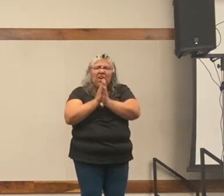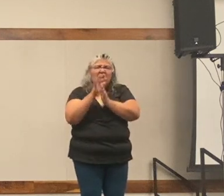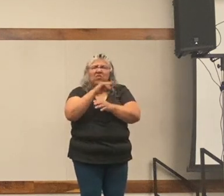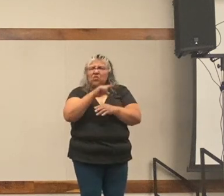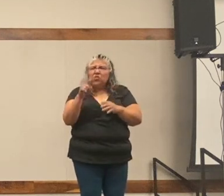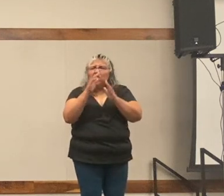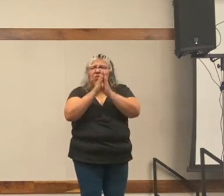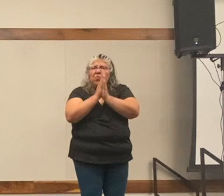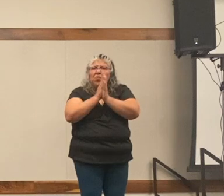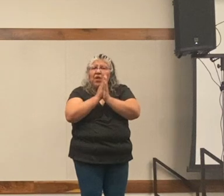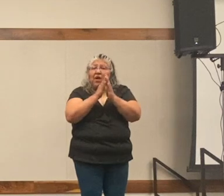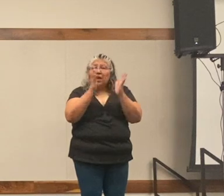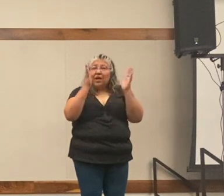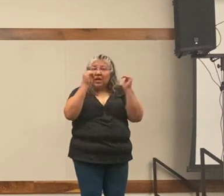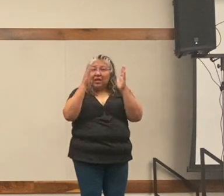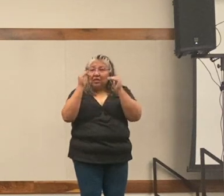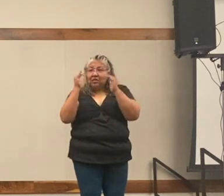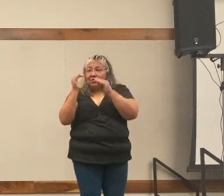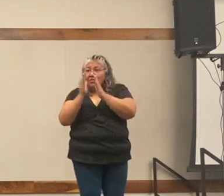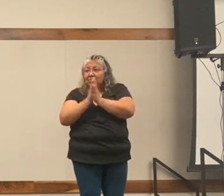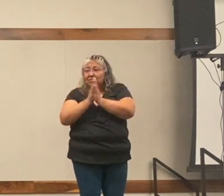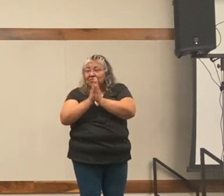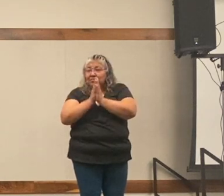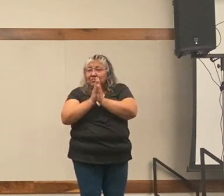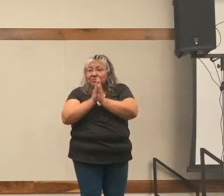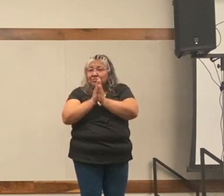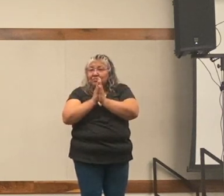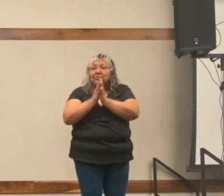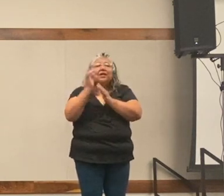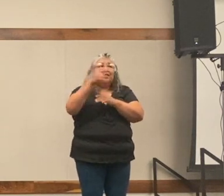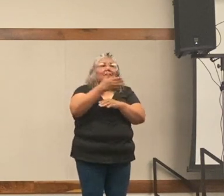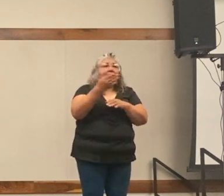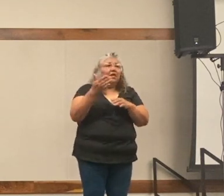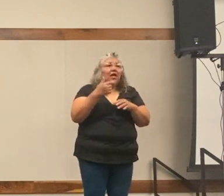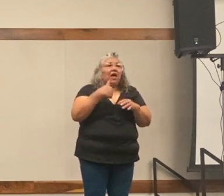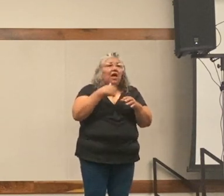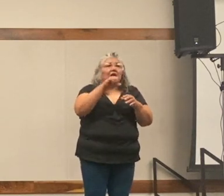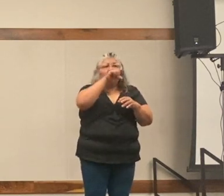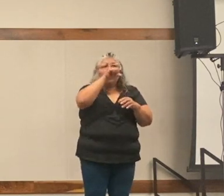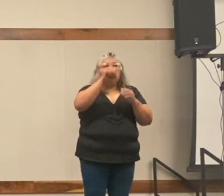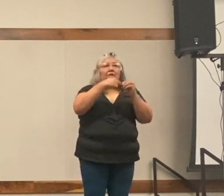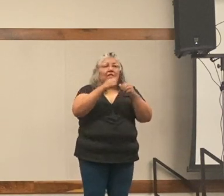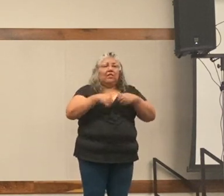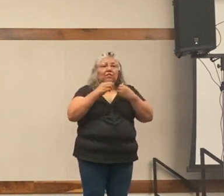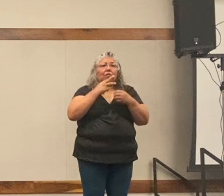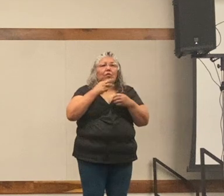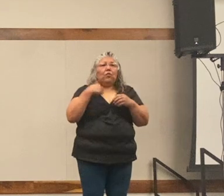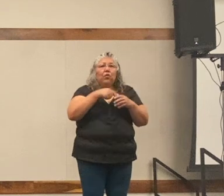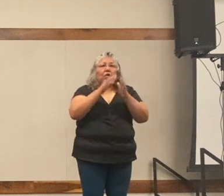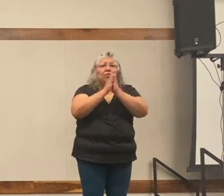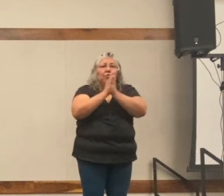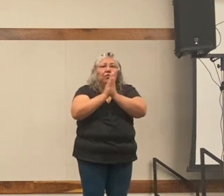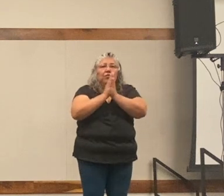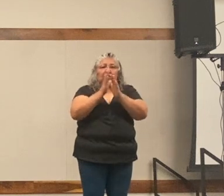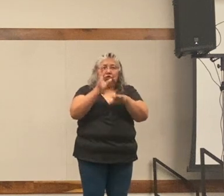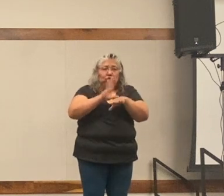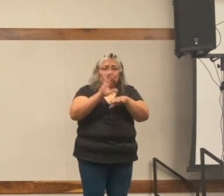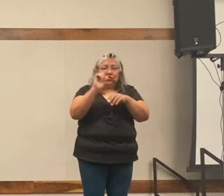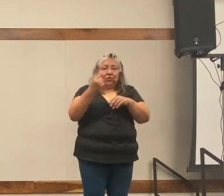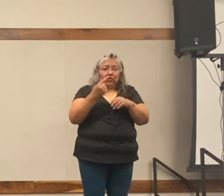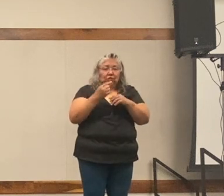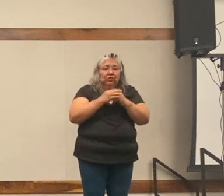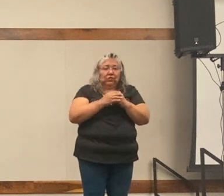pray expectantly? Yes. Here's the thing. What I love about Living Water, we are a praying church